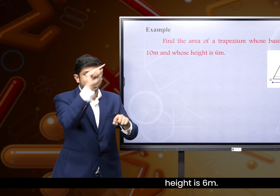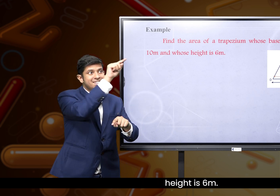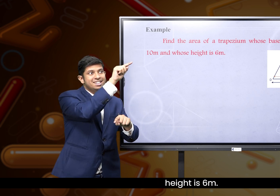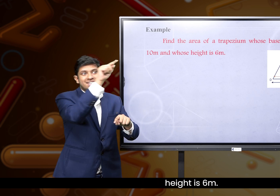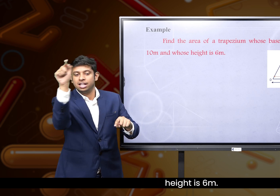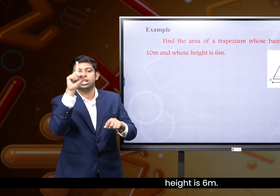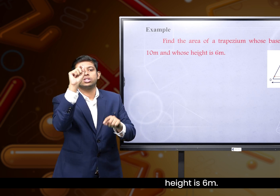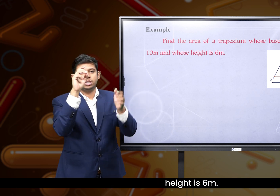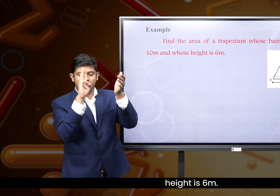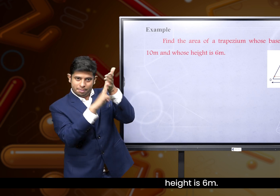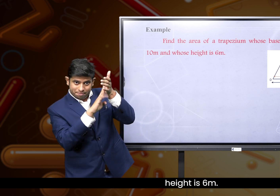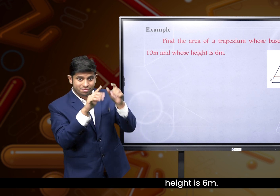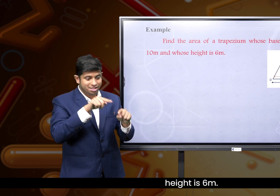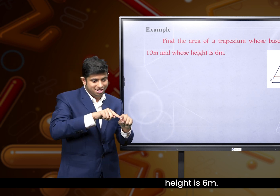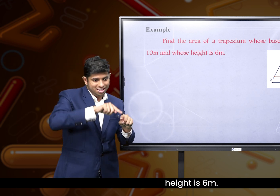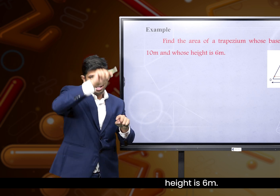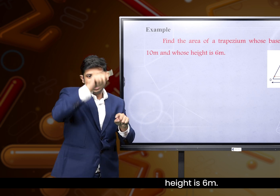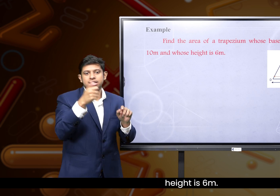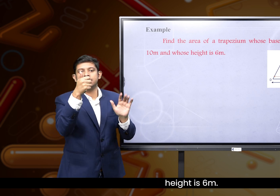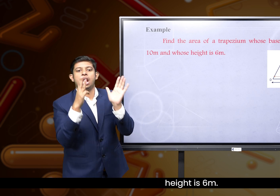and whose height is 6 meter.